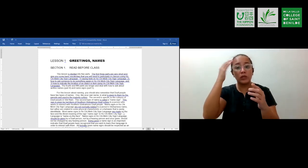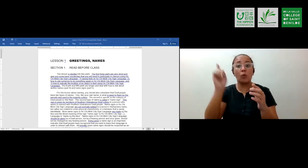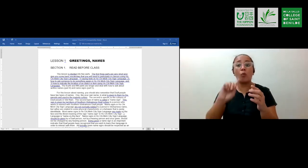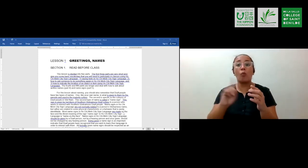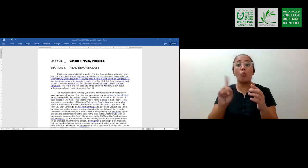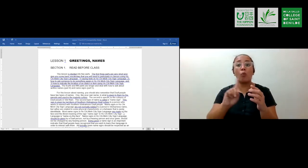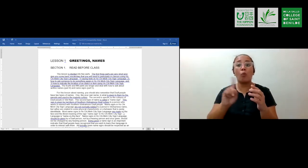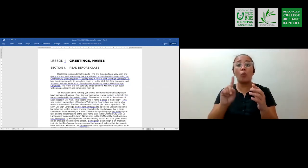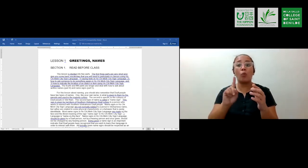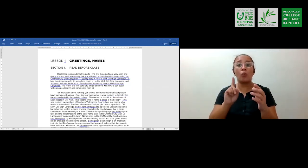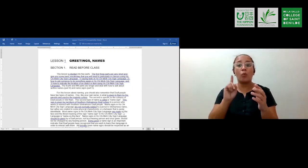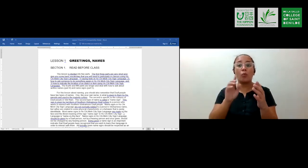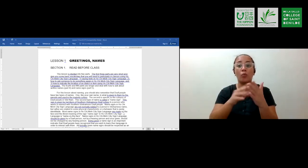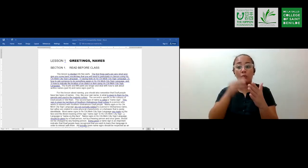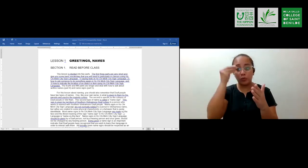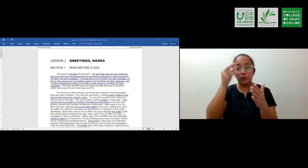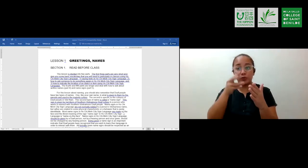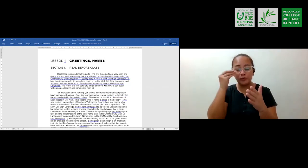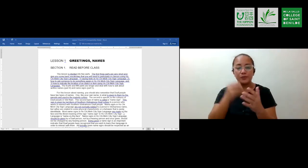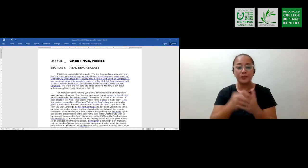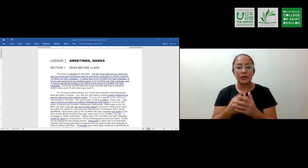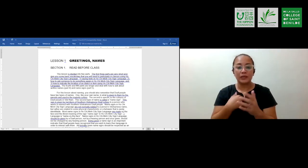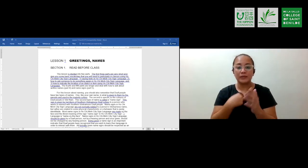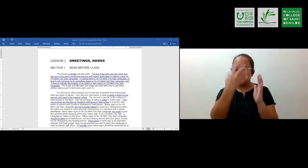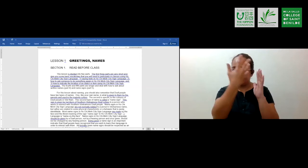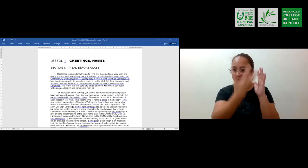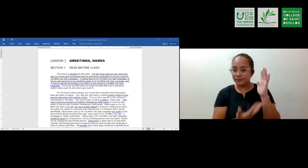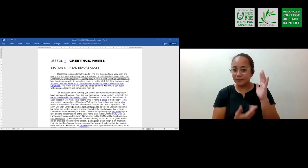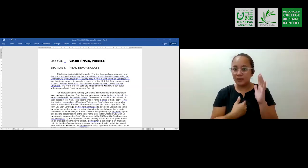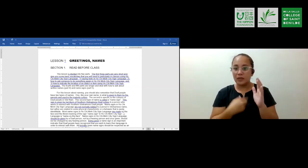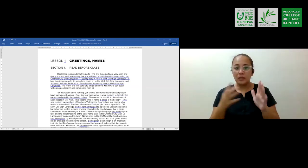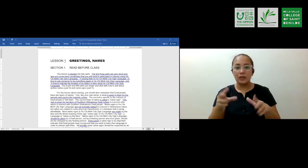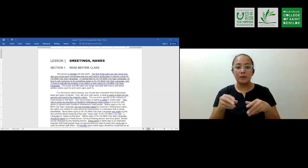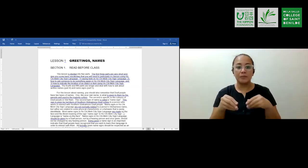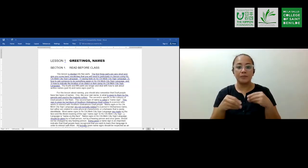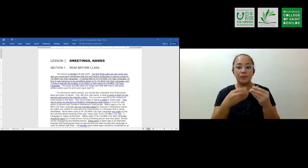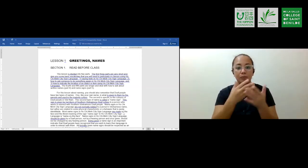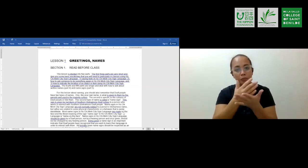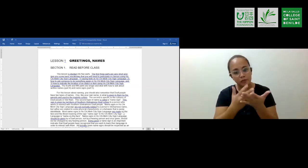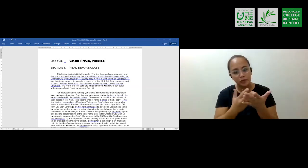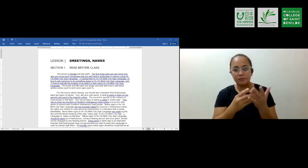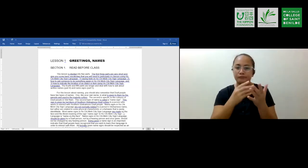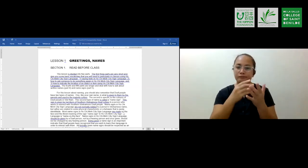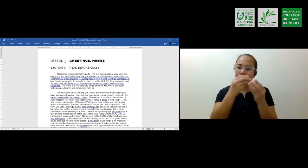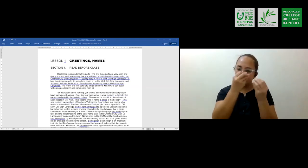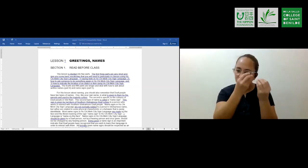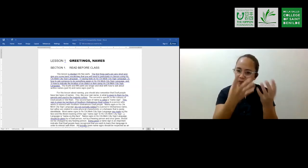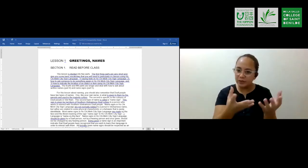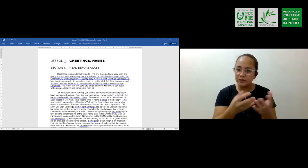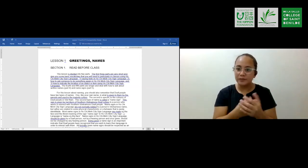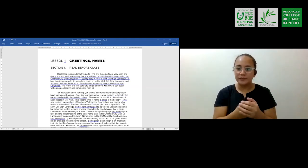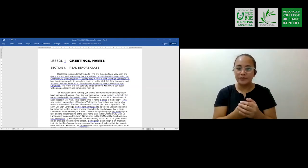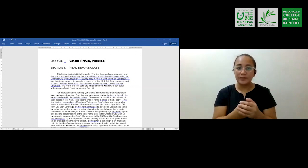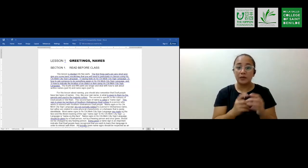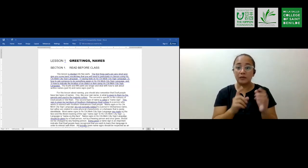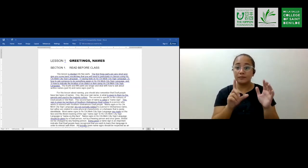Okay, that's why this is here, and it provides some information. We'll come back to that